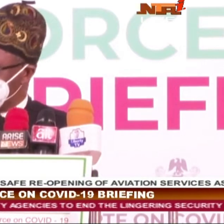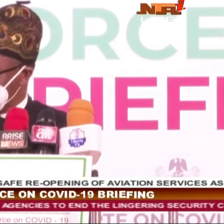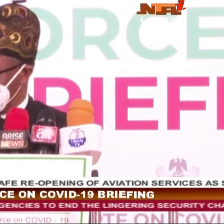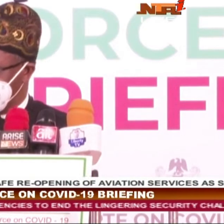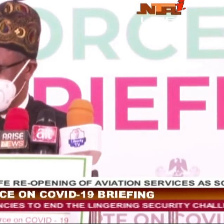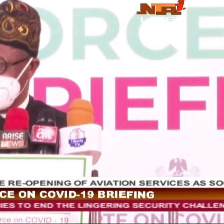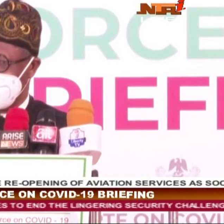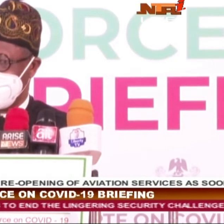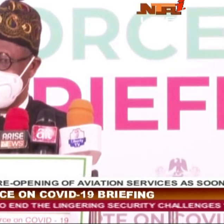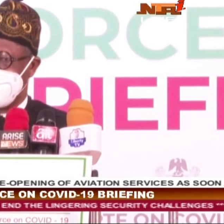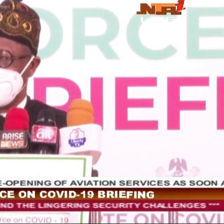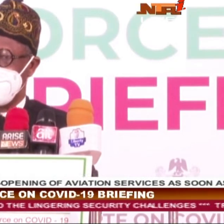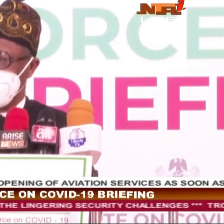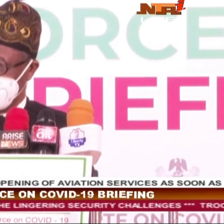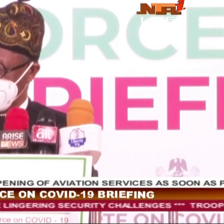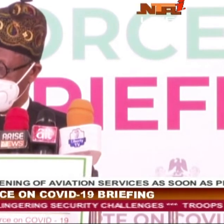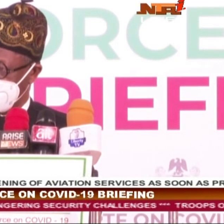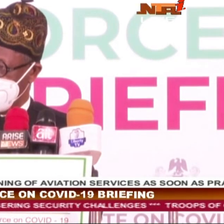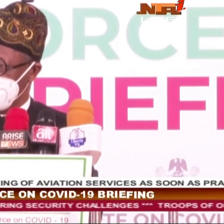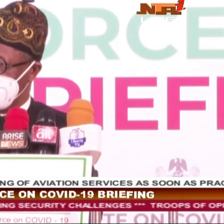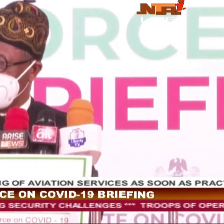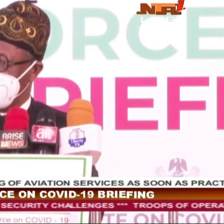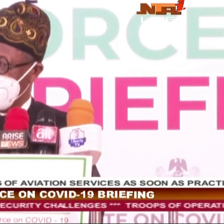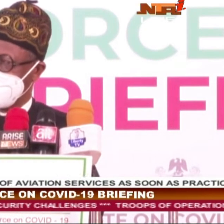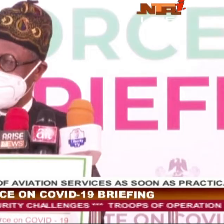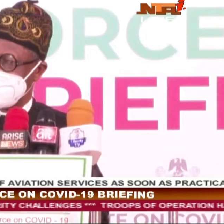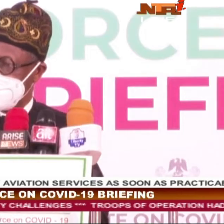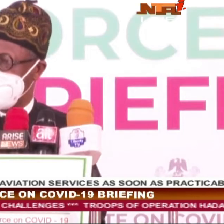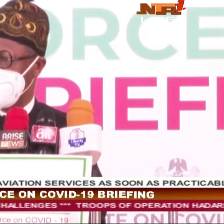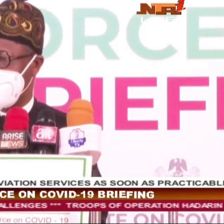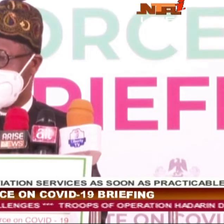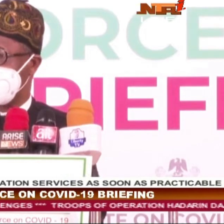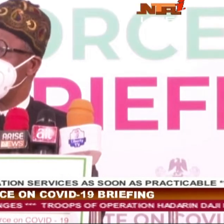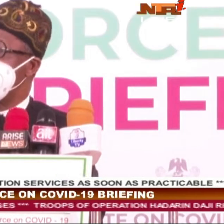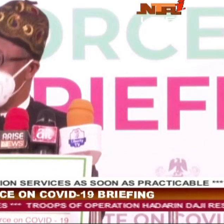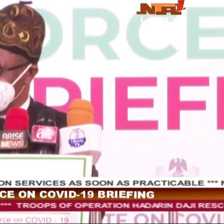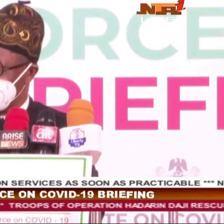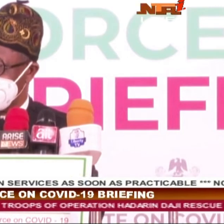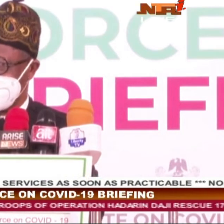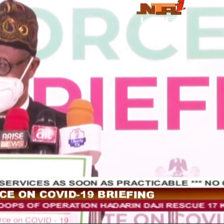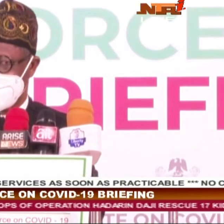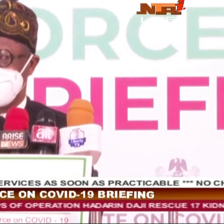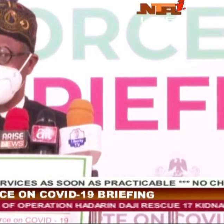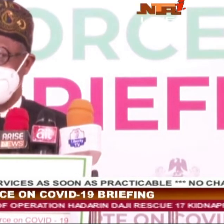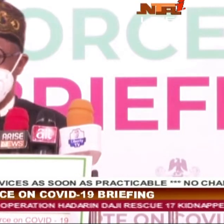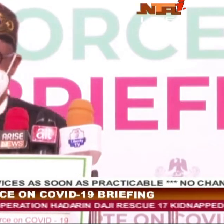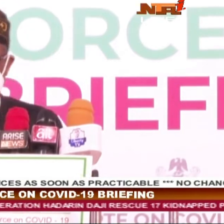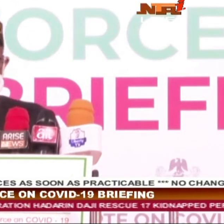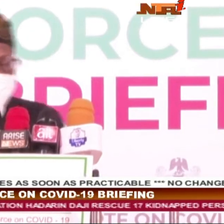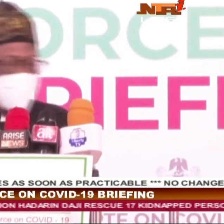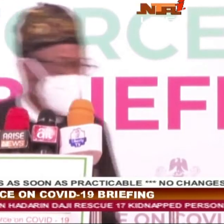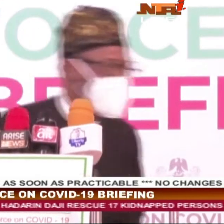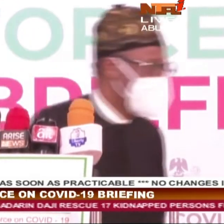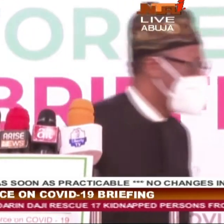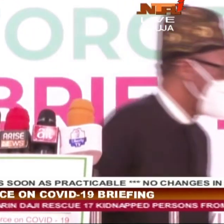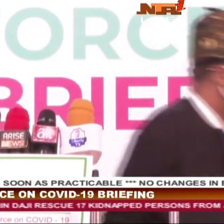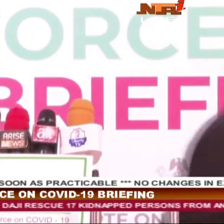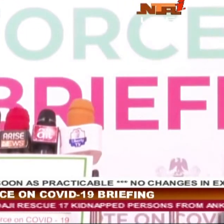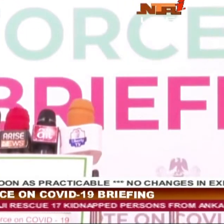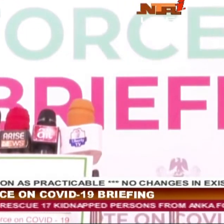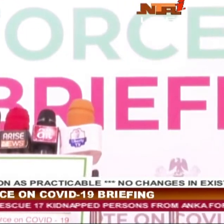they've persevered. They want to know what is the new normal. Please, thank you very much.